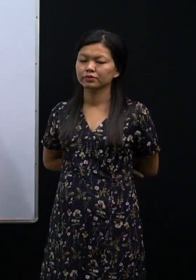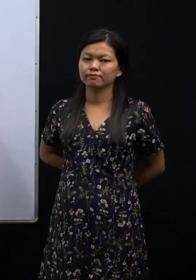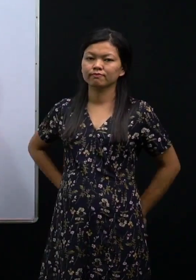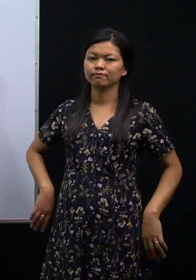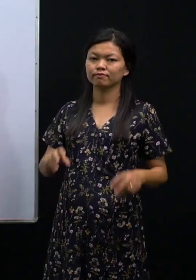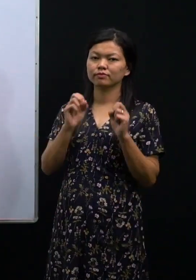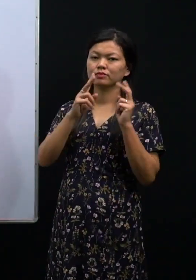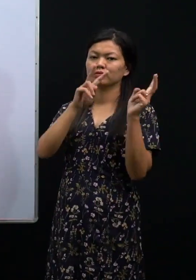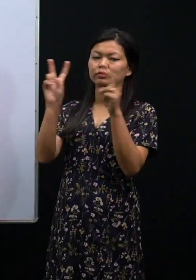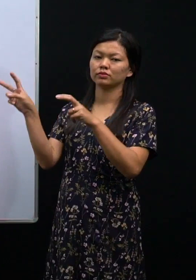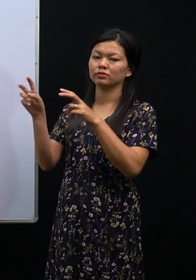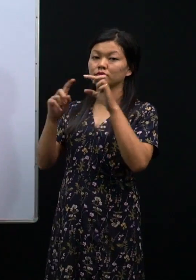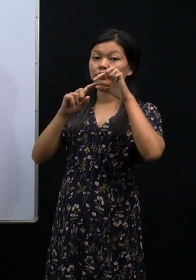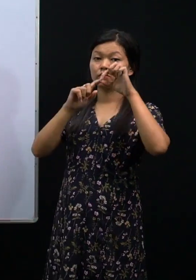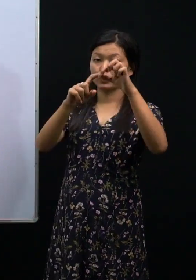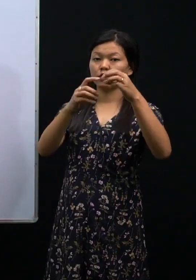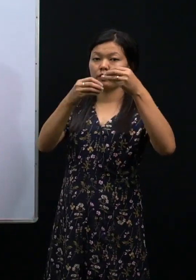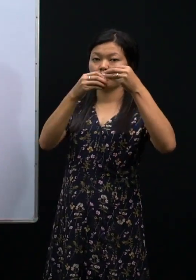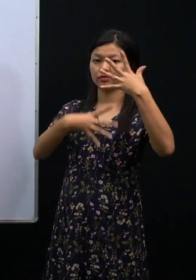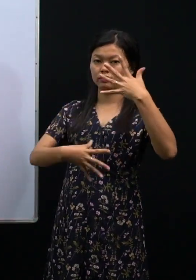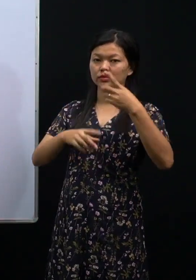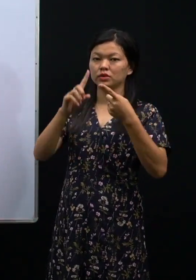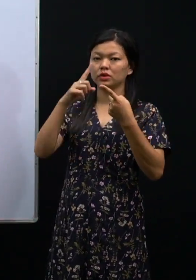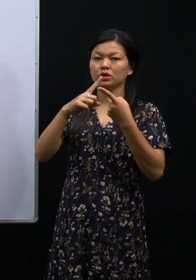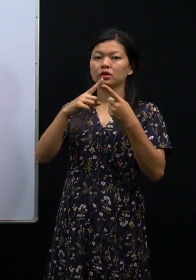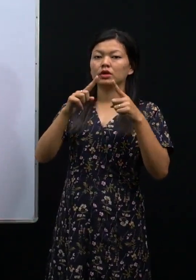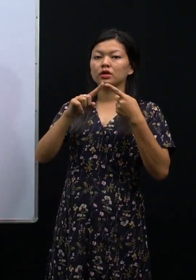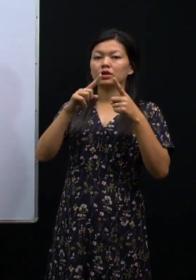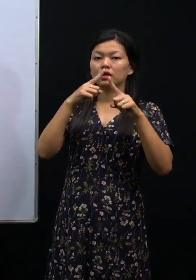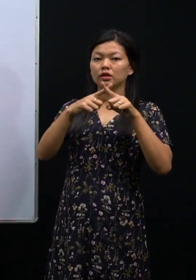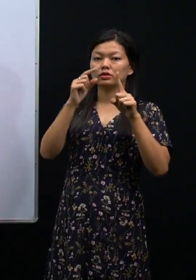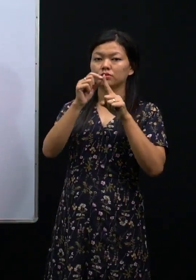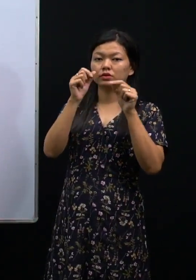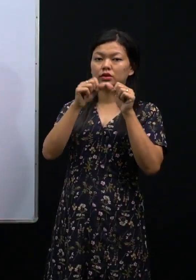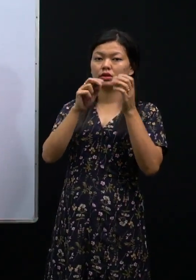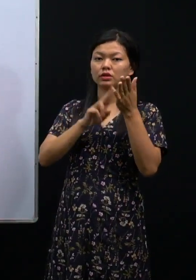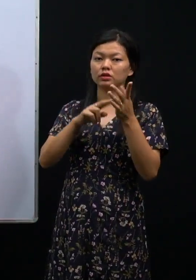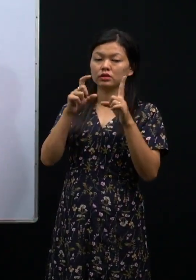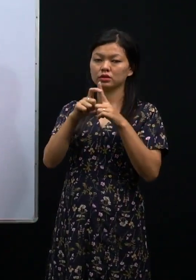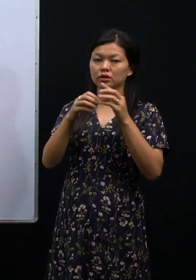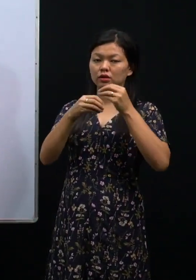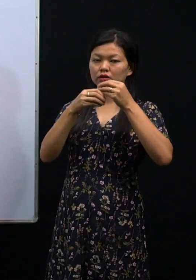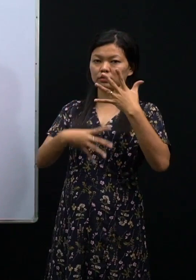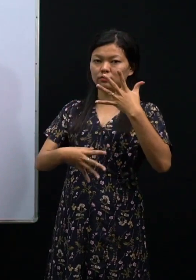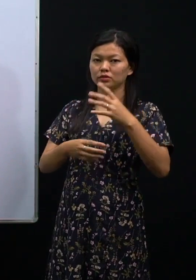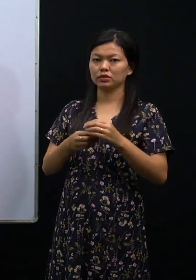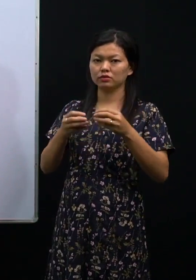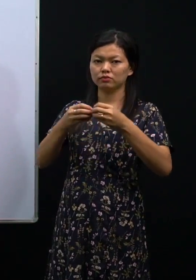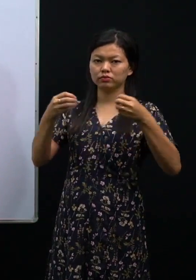Okay, look at this question. The question is expand. You know rubber band? Look at here, rubber band. You know rubber